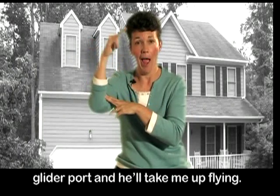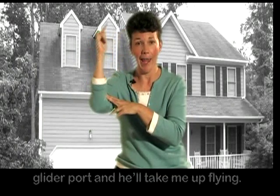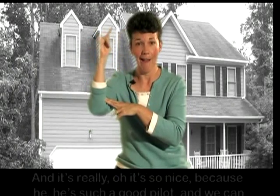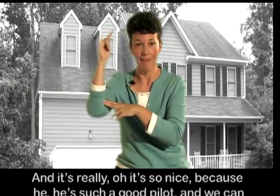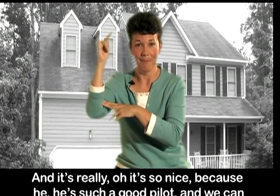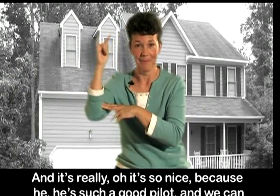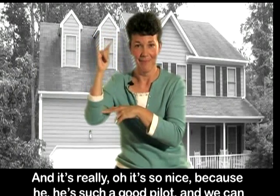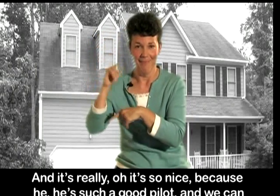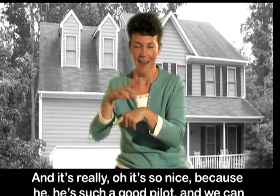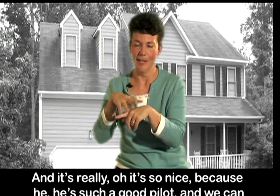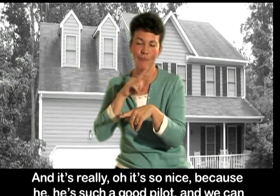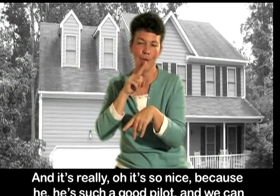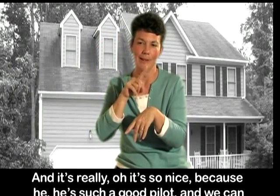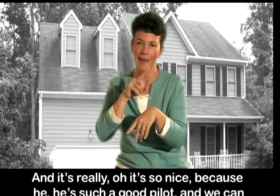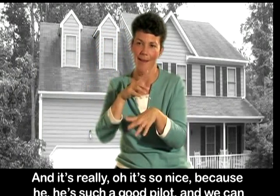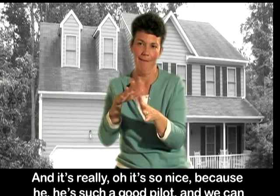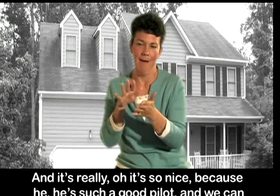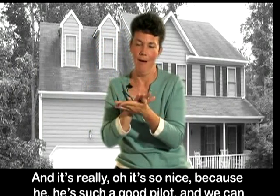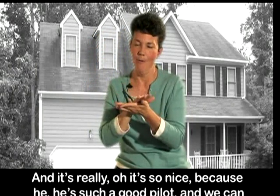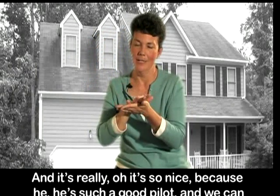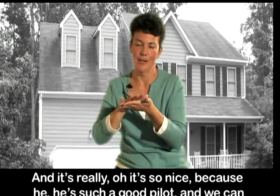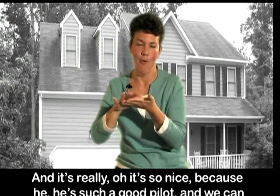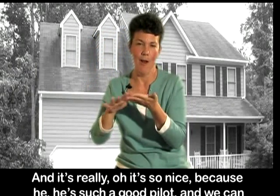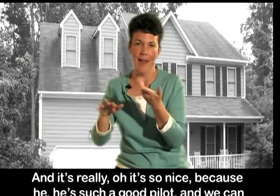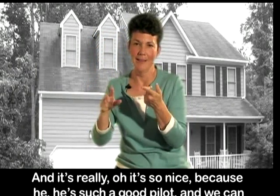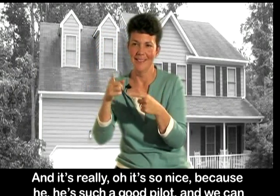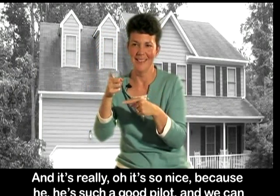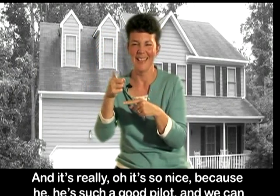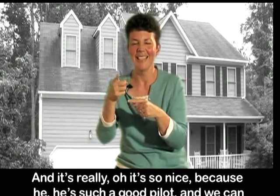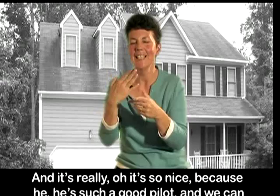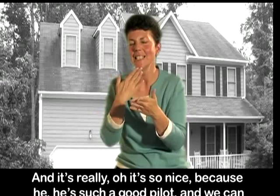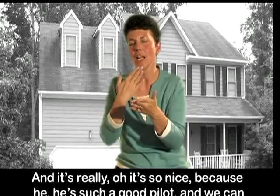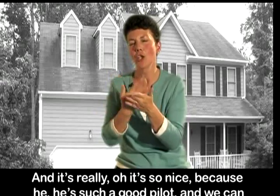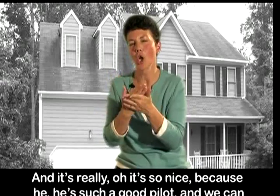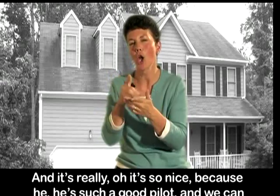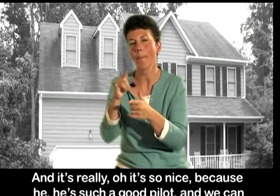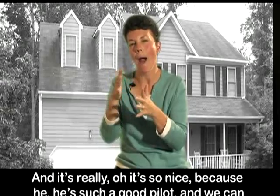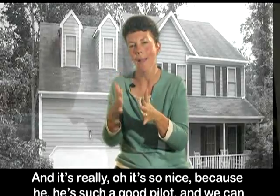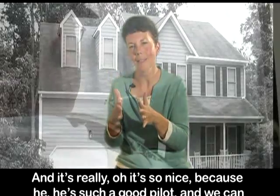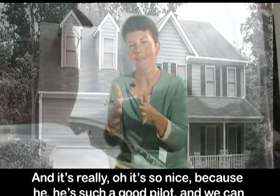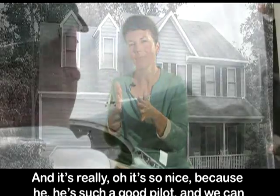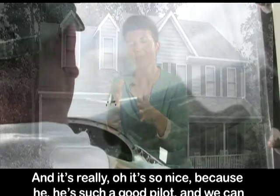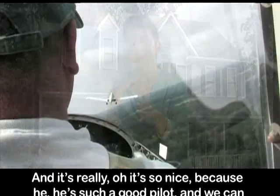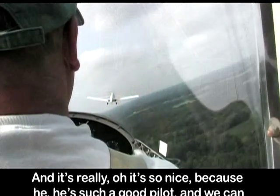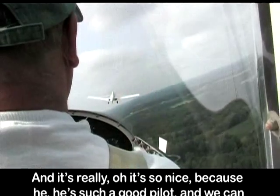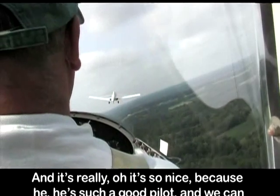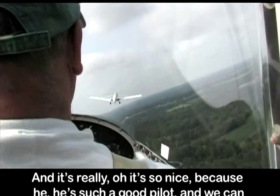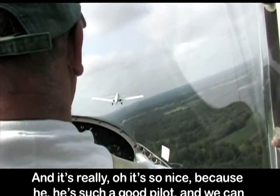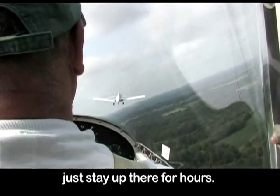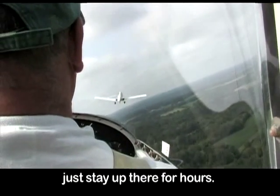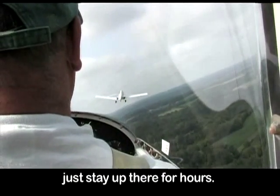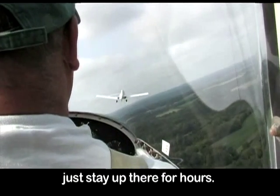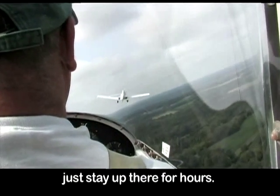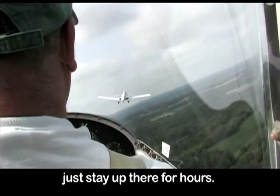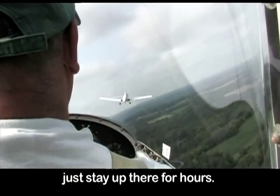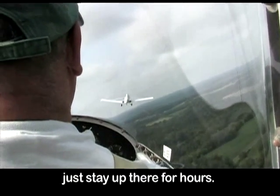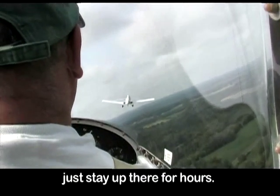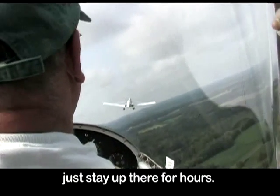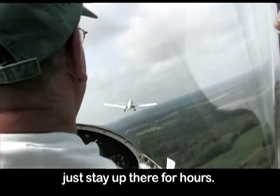flying. And it's really, oh, it's so nice. He's such a good pilot, and we can just stay up there for